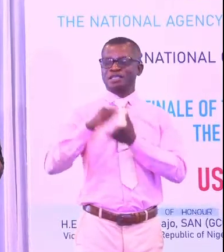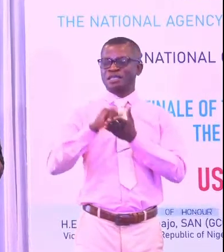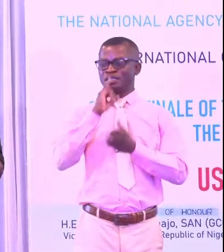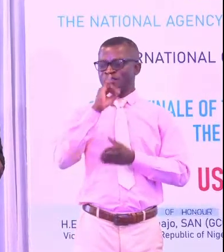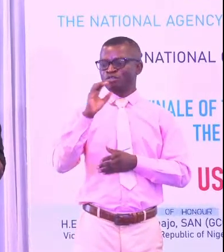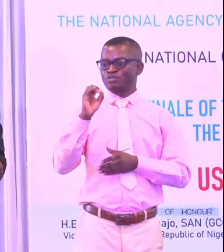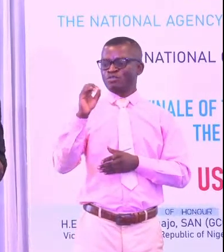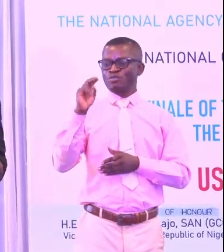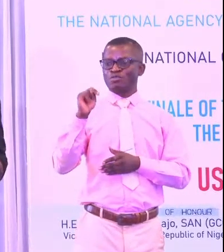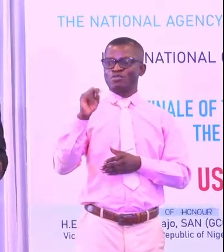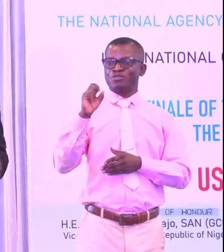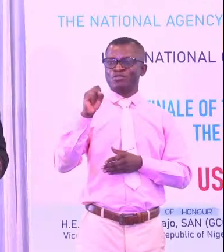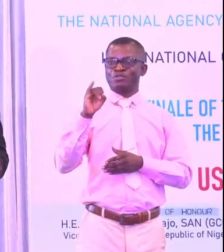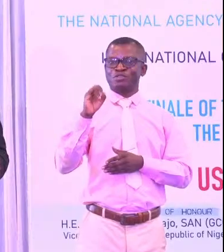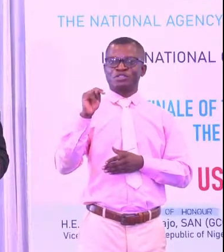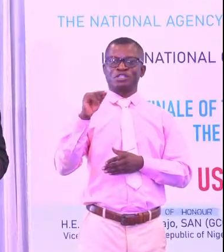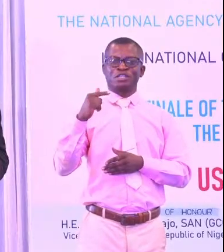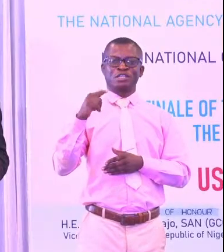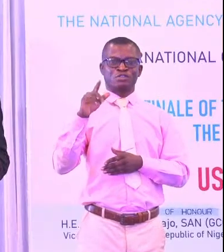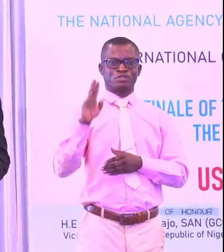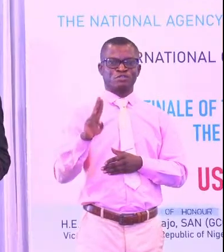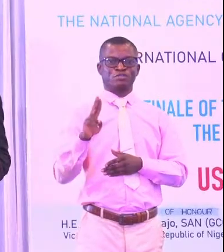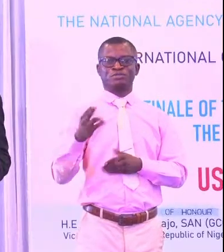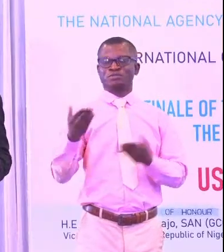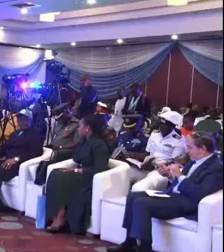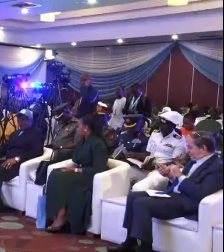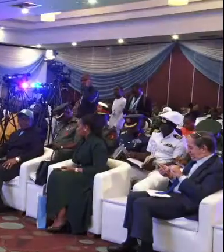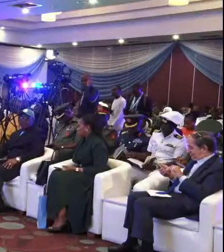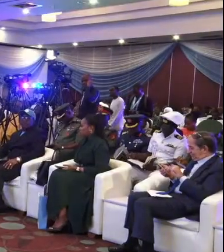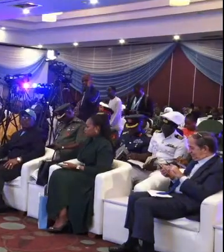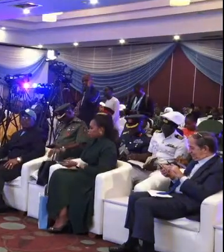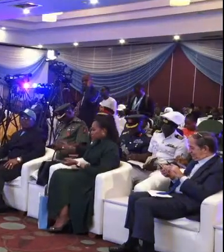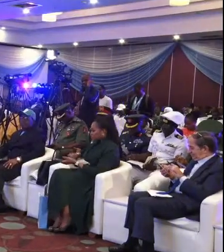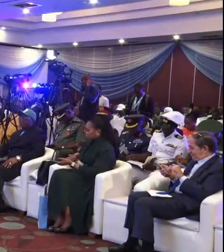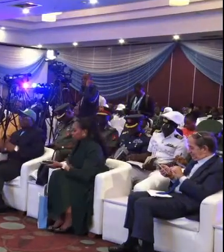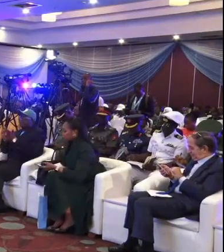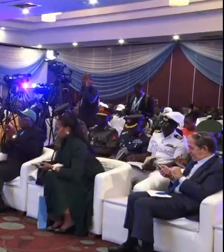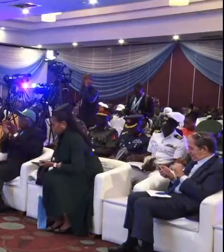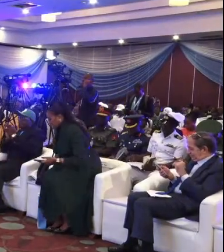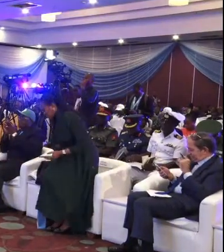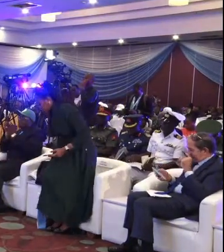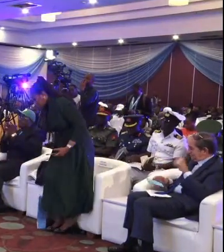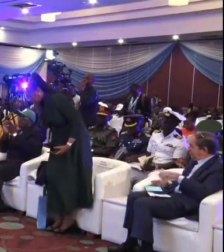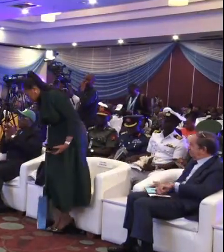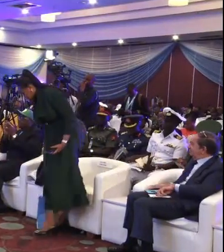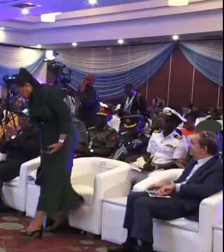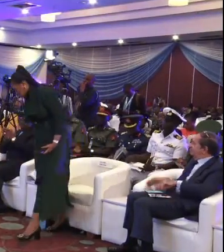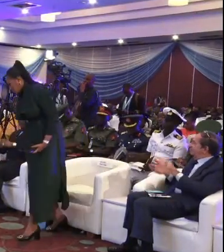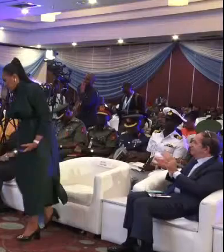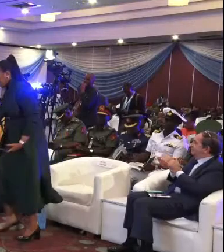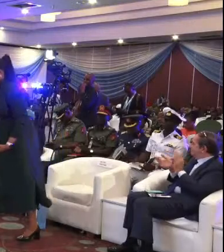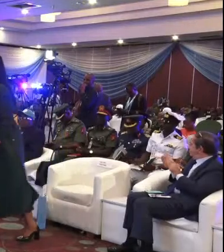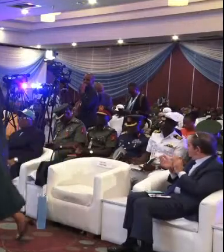Usiagu Morena, to deliver her own goodwill message. Please put your hands together for her.